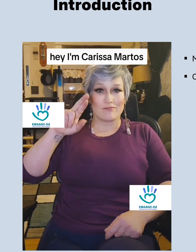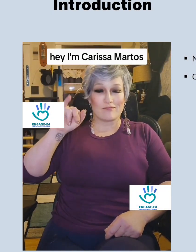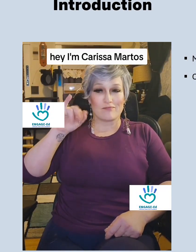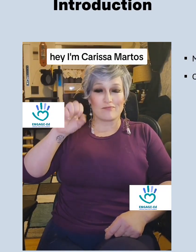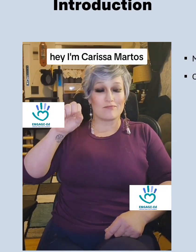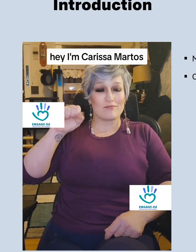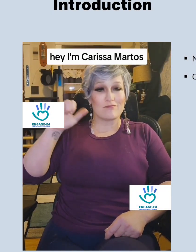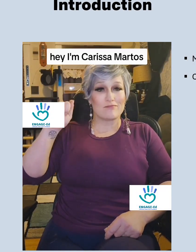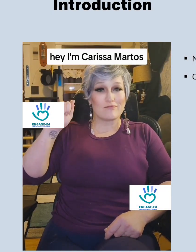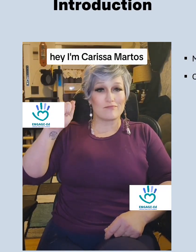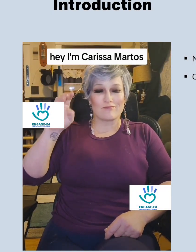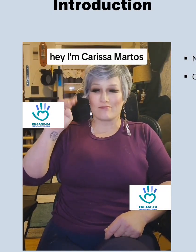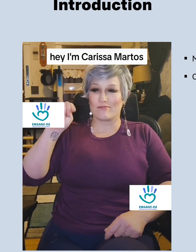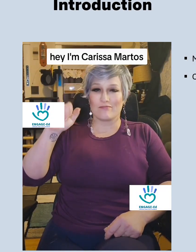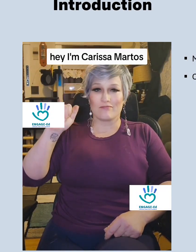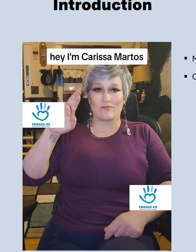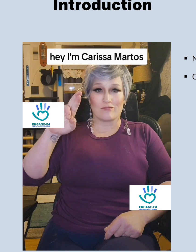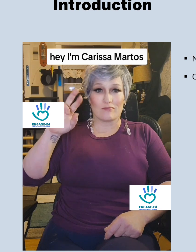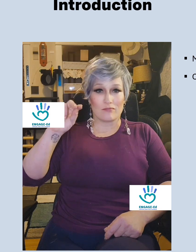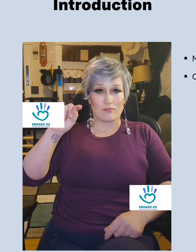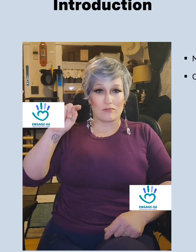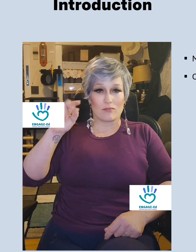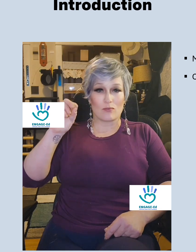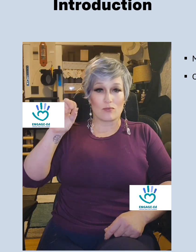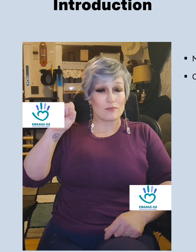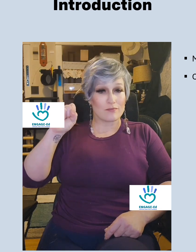Hey, I'm Carissa Martos,